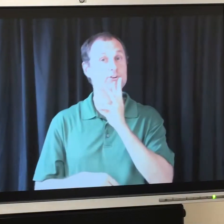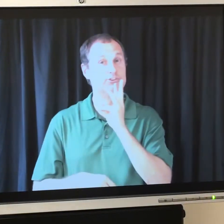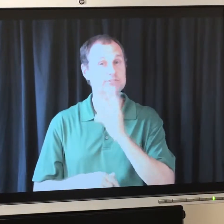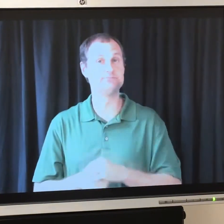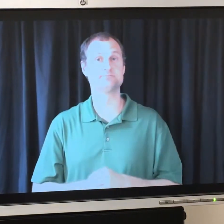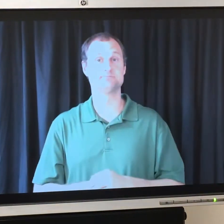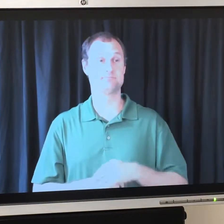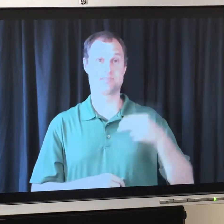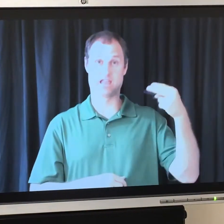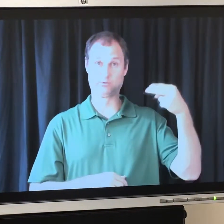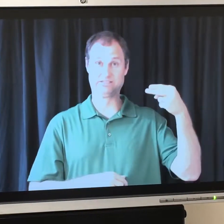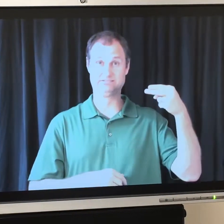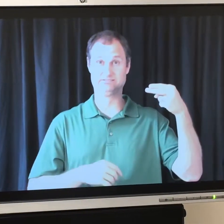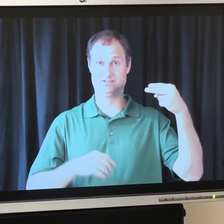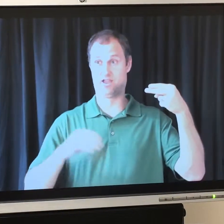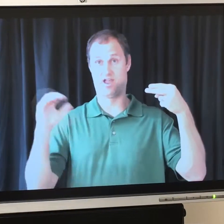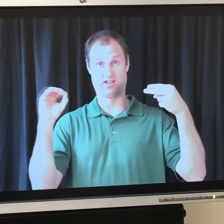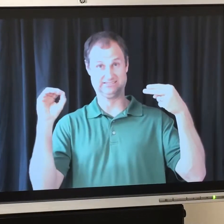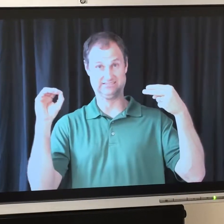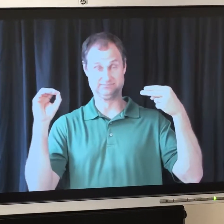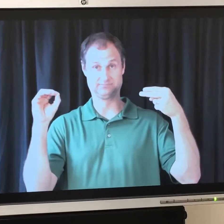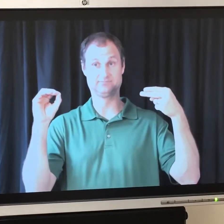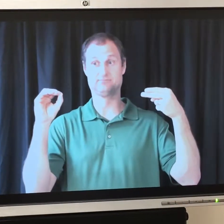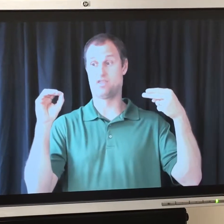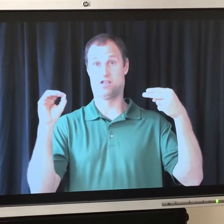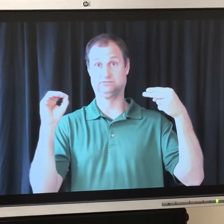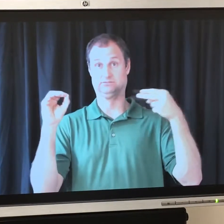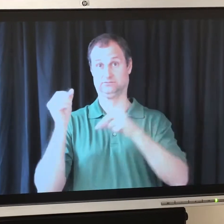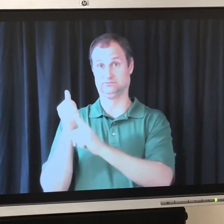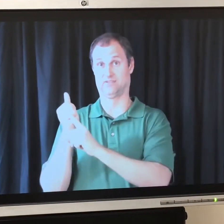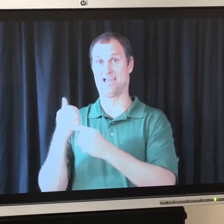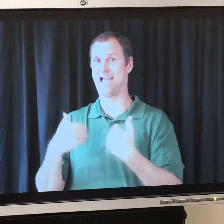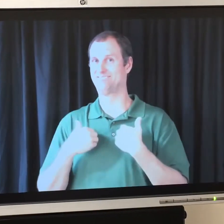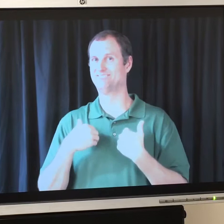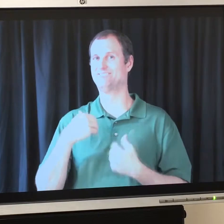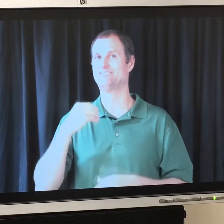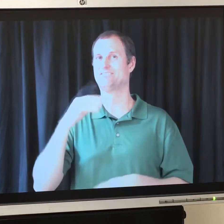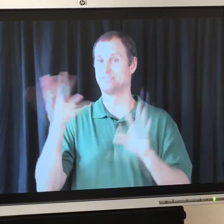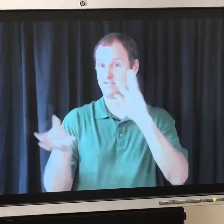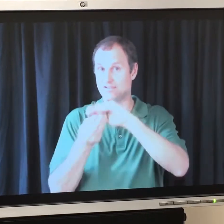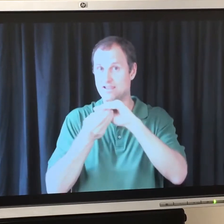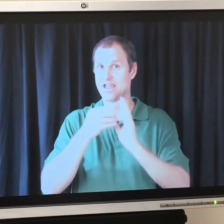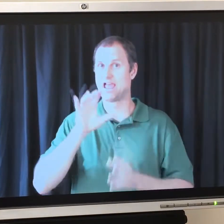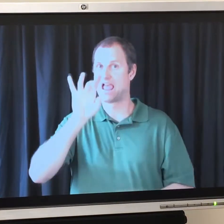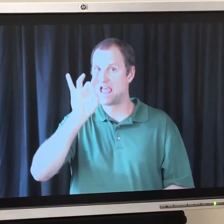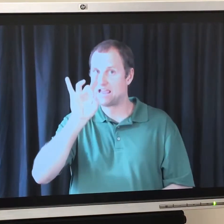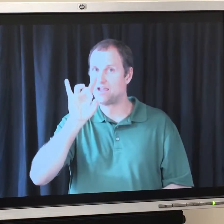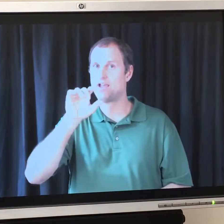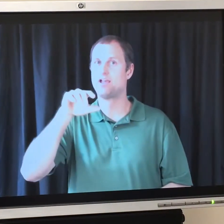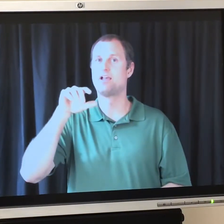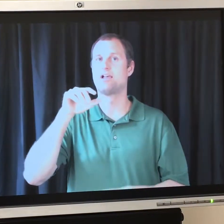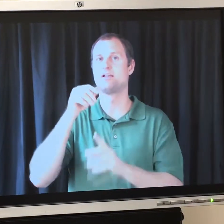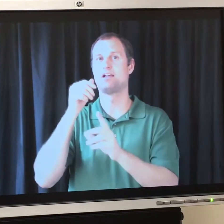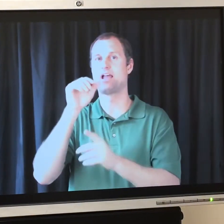So back to water. Now, water is made up of hydrogen and oxygen. Now, oxygen has a total of